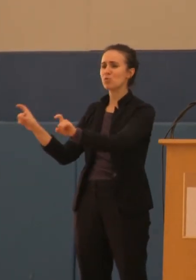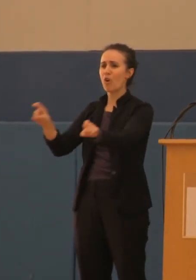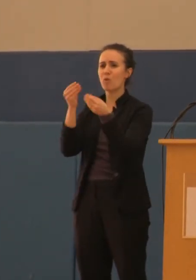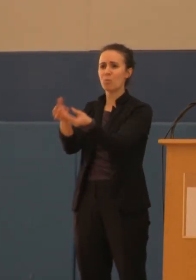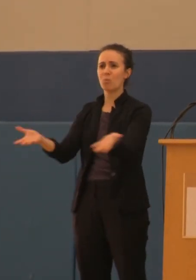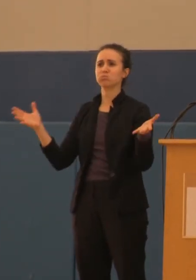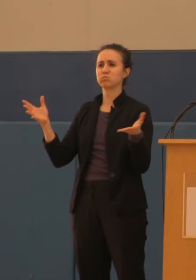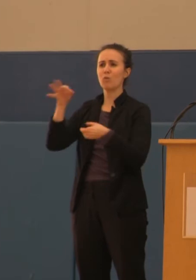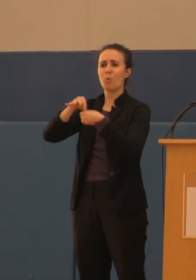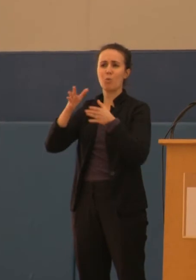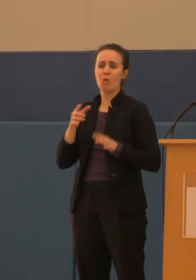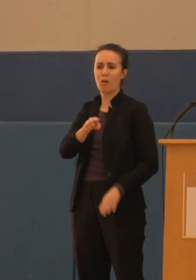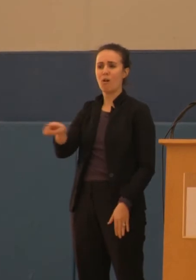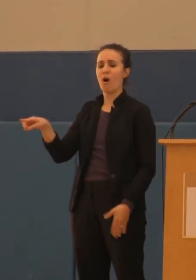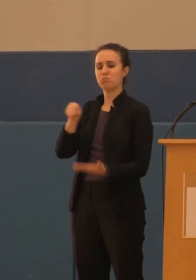2016 voters